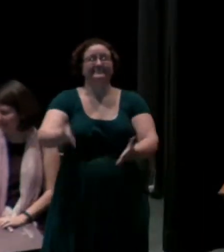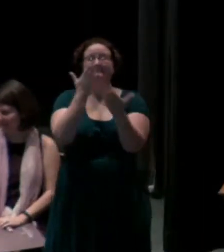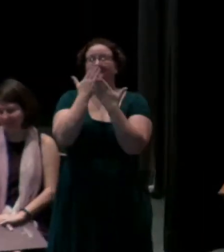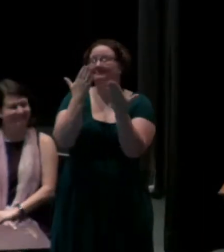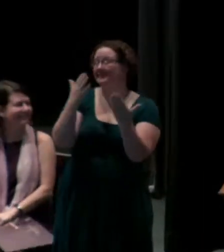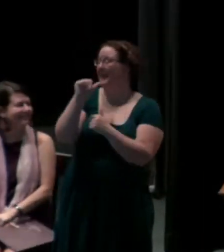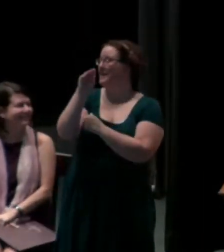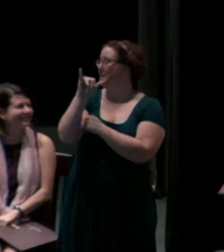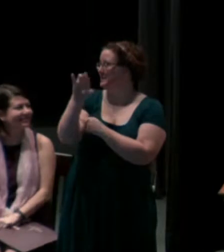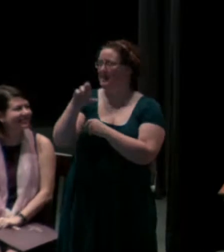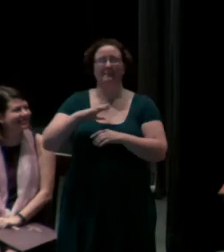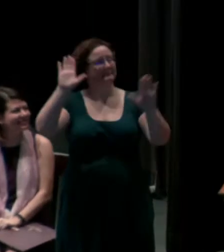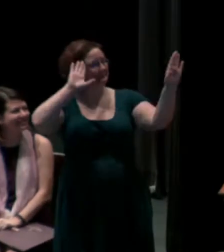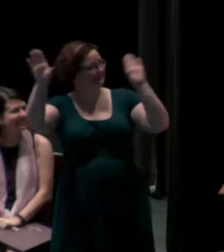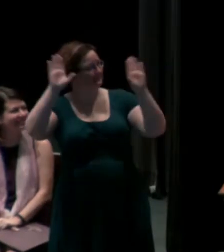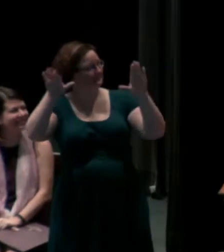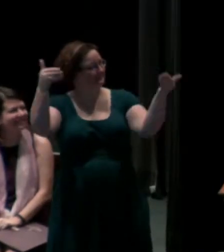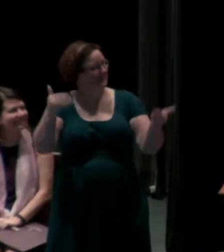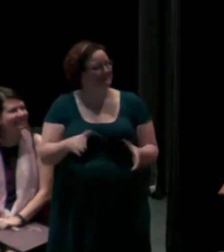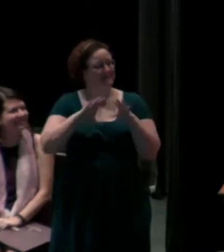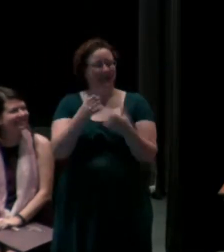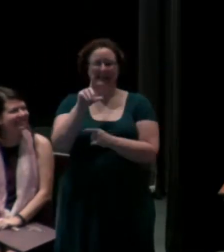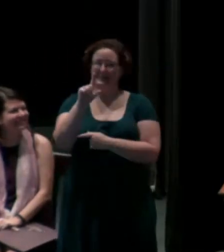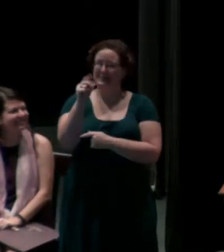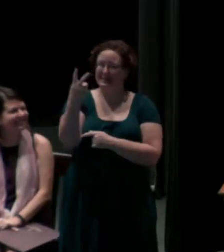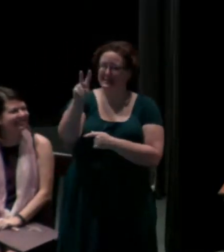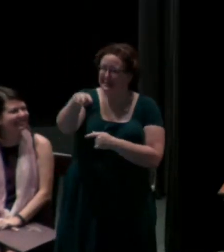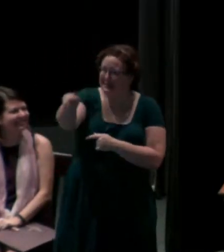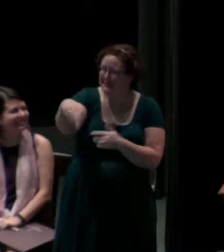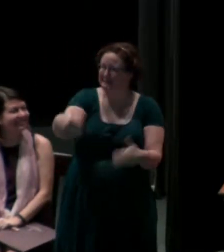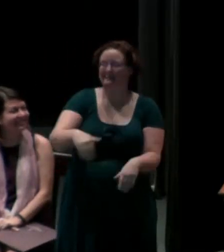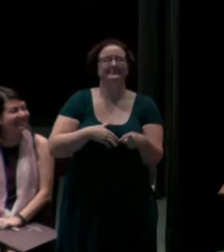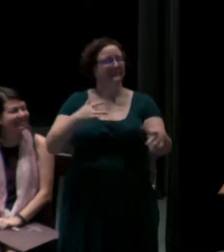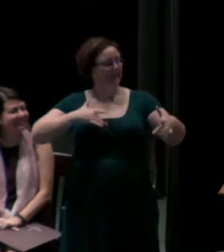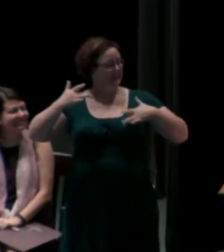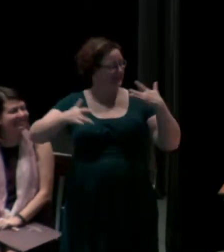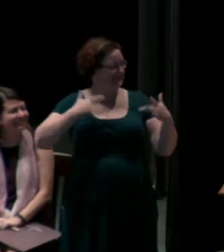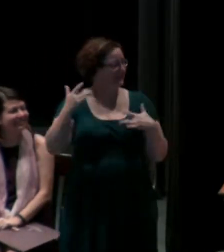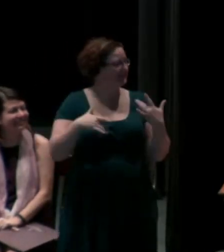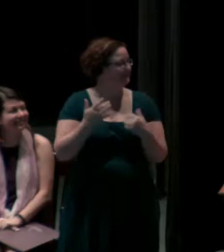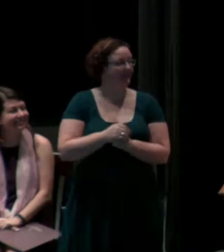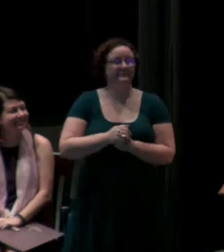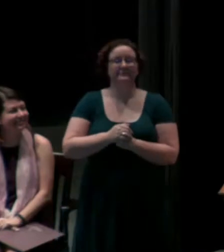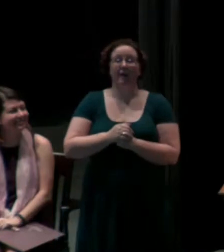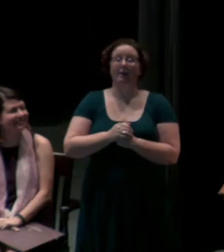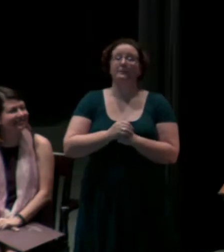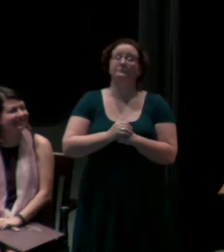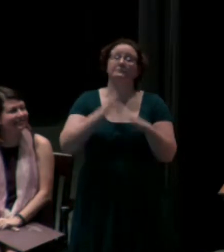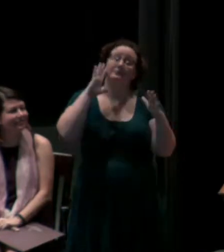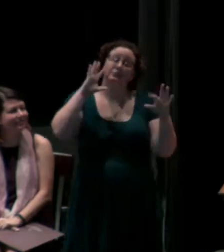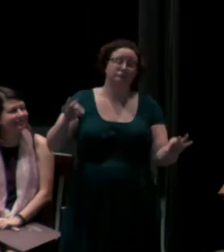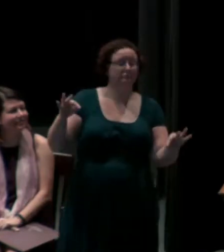Thank you, Amira. Hello and welcome, class of 2022. I'm excited you have decided to further your education